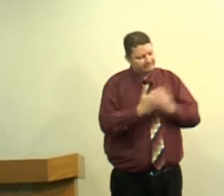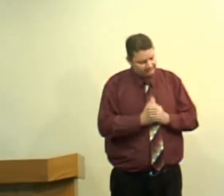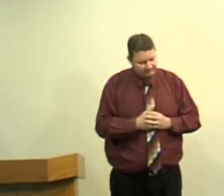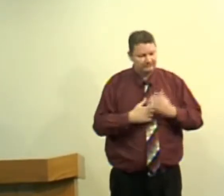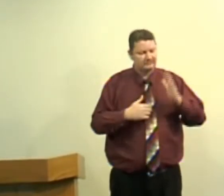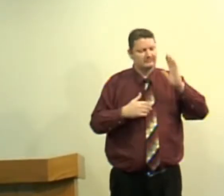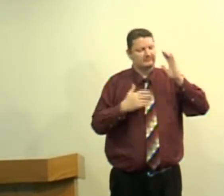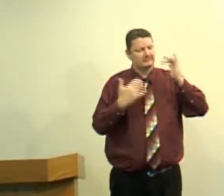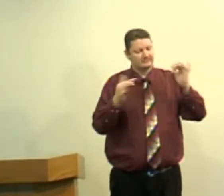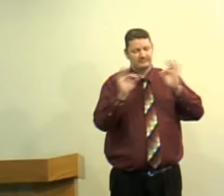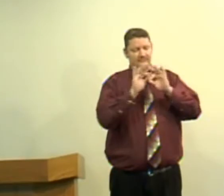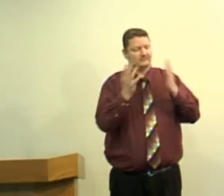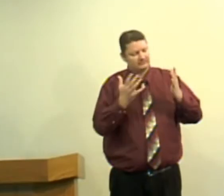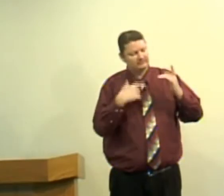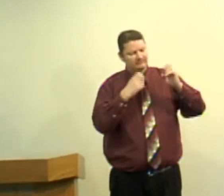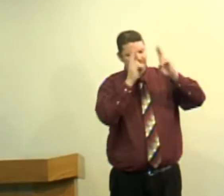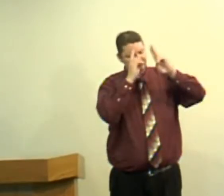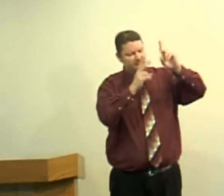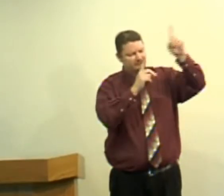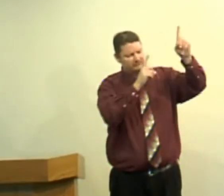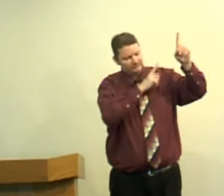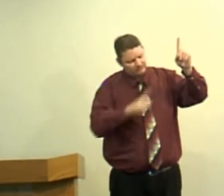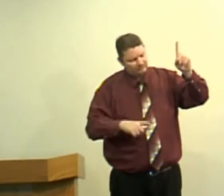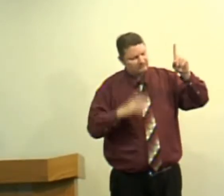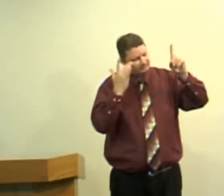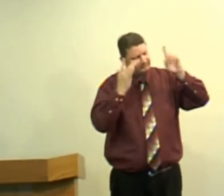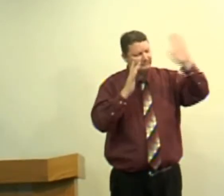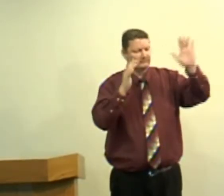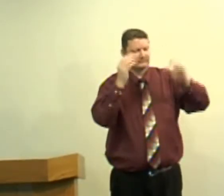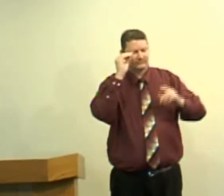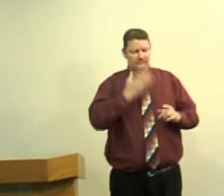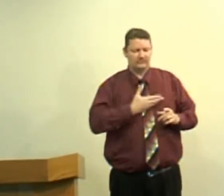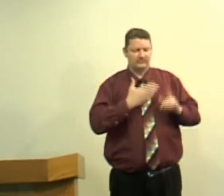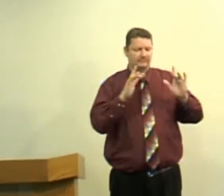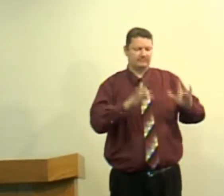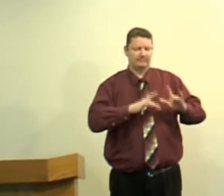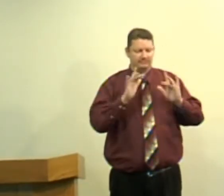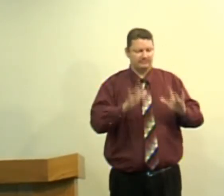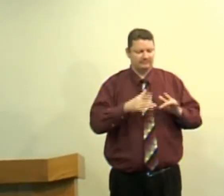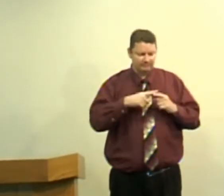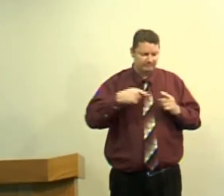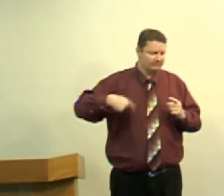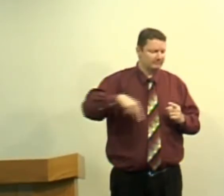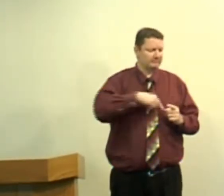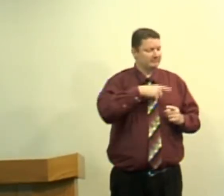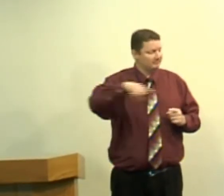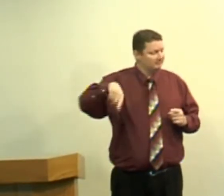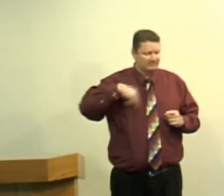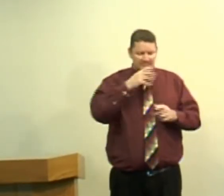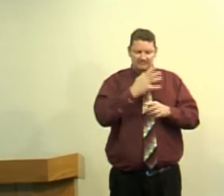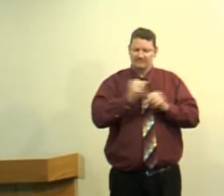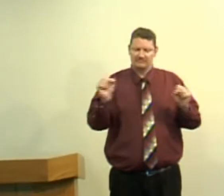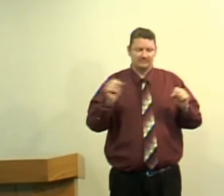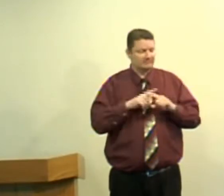and sisters in Christ come together. What's so important is to honor you, Lord, to realize the grace that you have